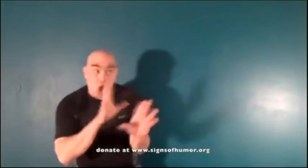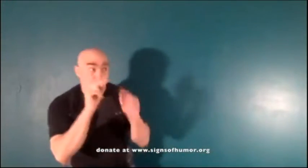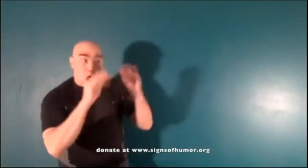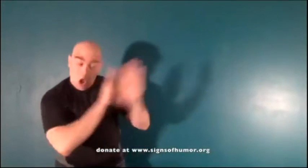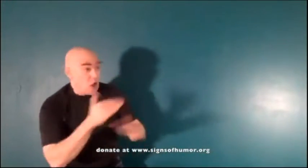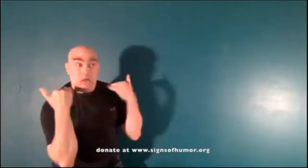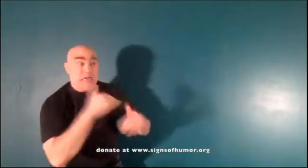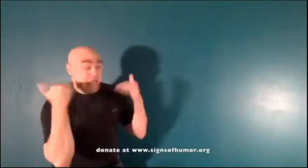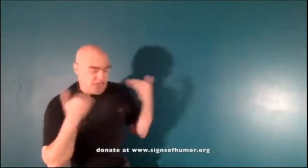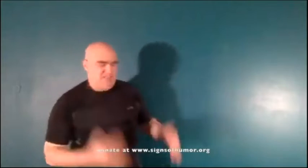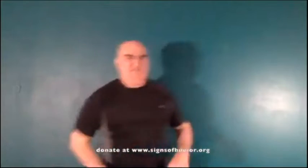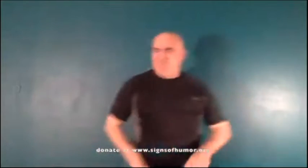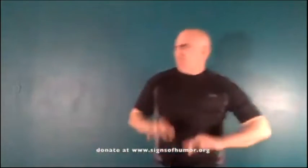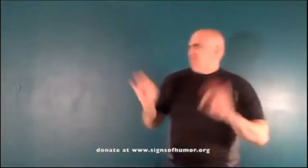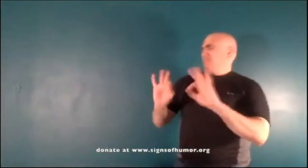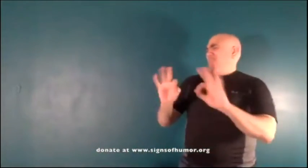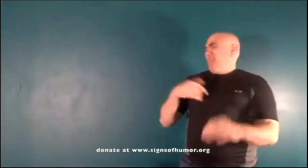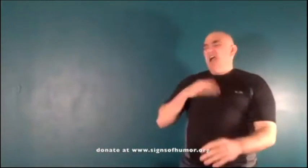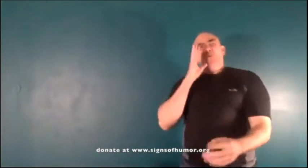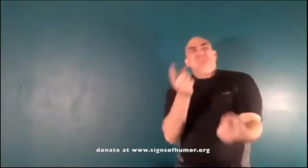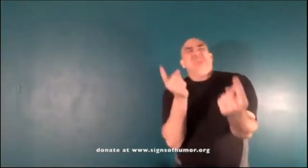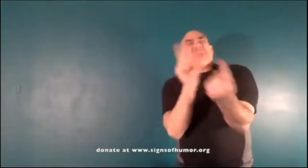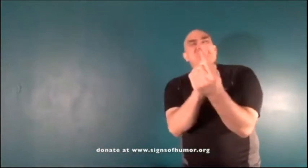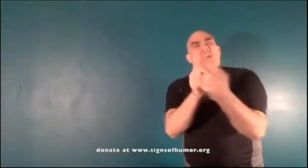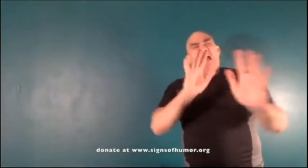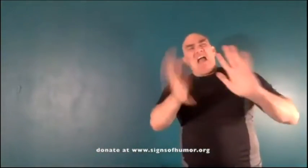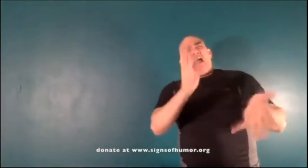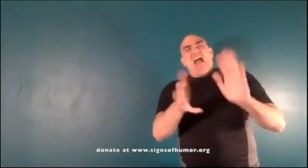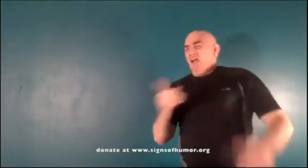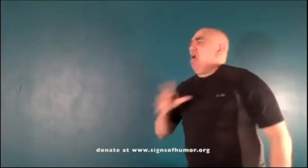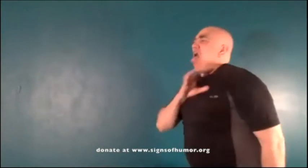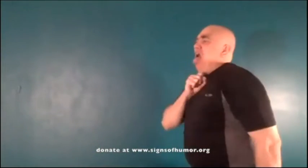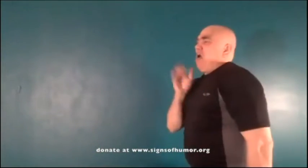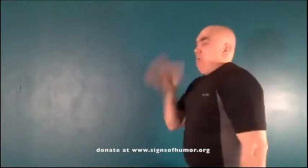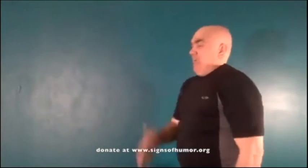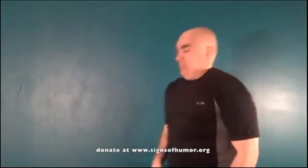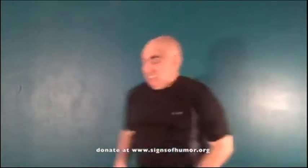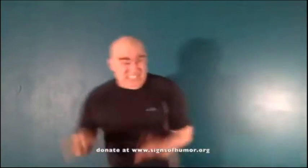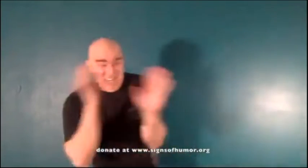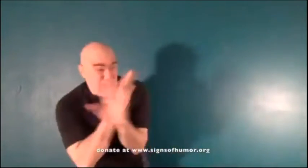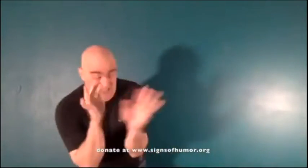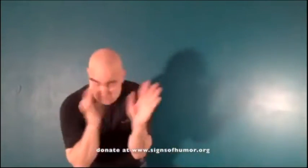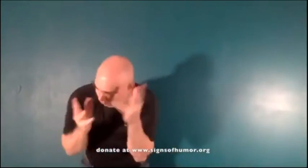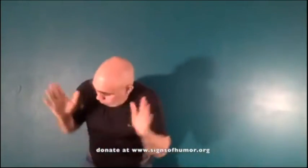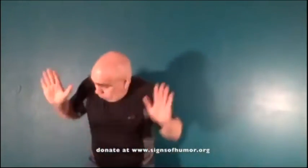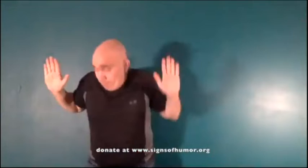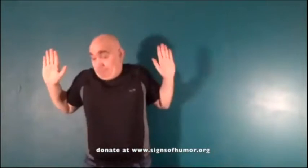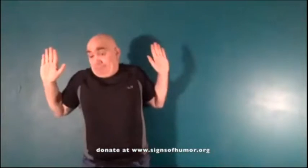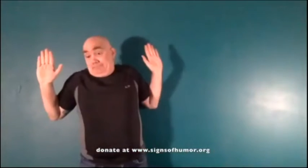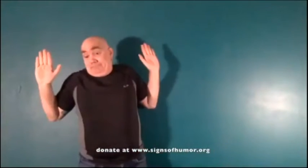But the cats who had been around would try and warn this new cat about what it was about to get into. And it